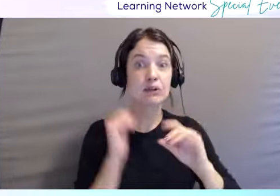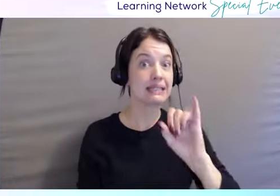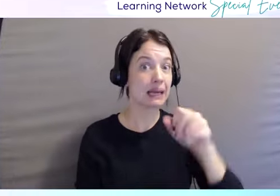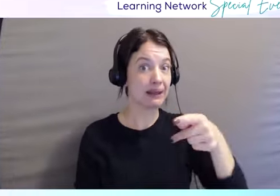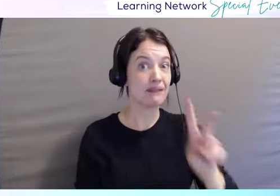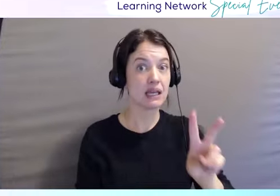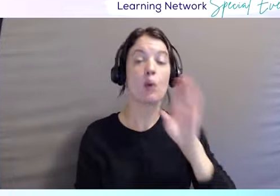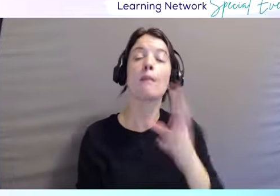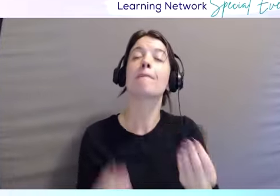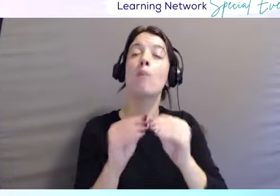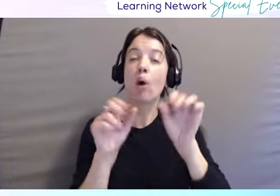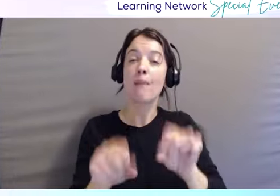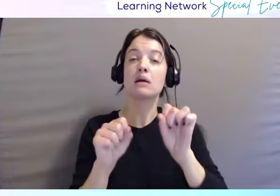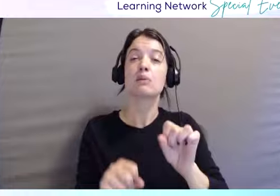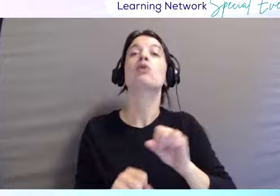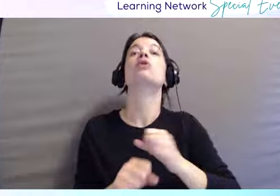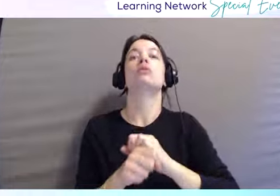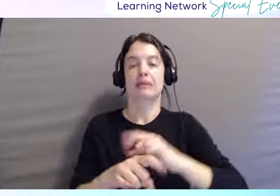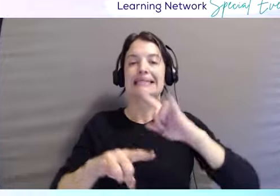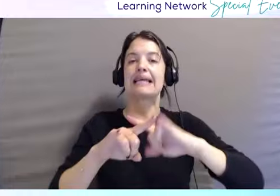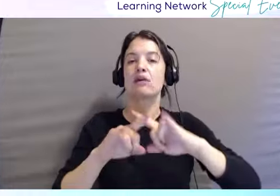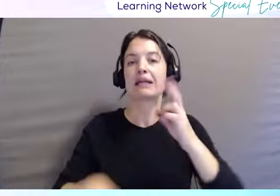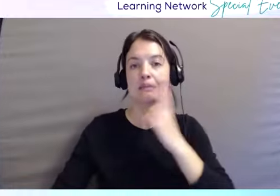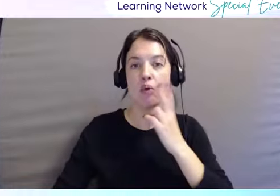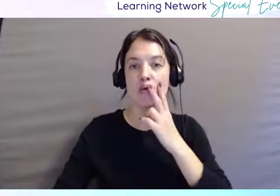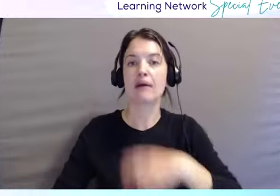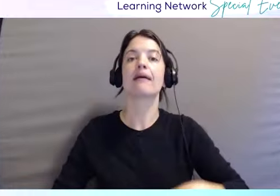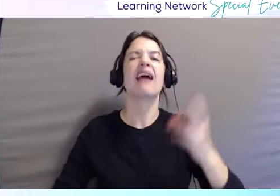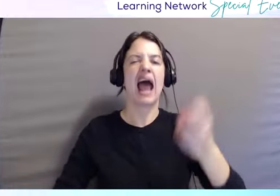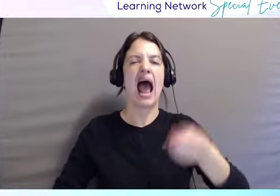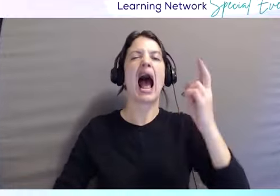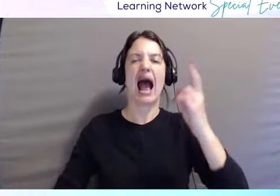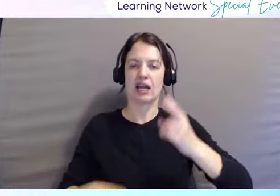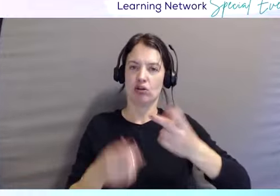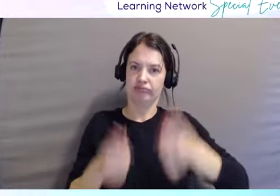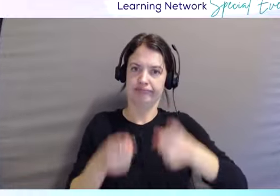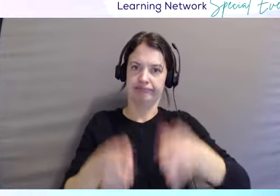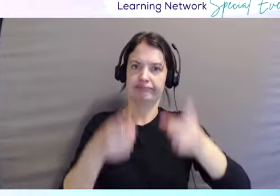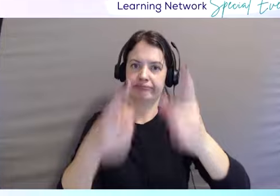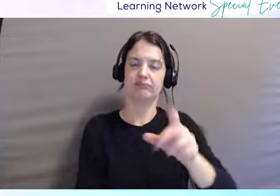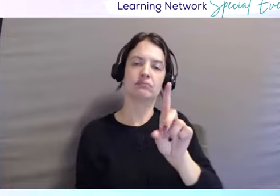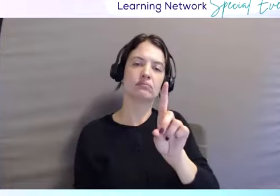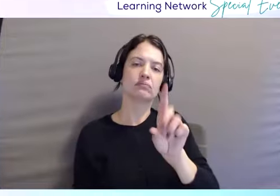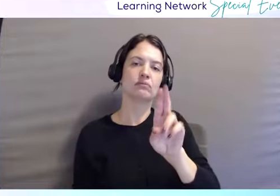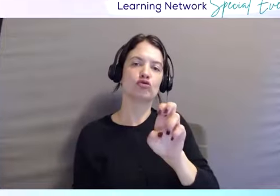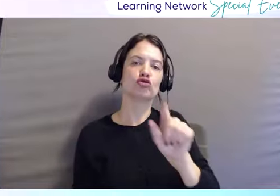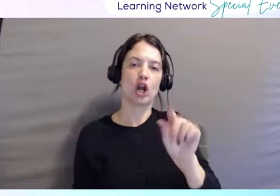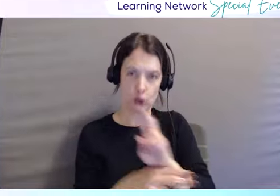cigarettes and have higher rates of alcohol and drug use. And, we can look at those in raw numbers in Canada. In Canada,